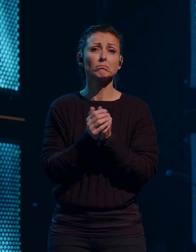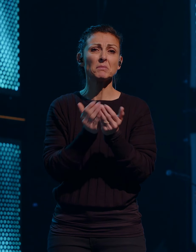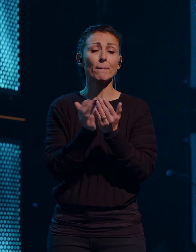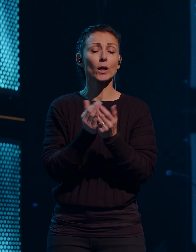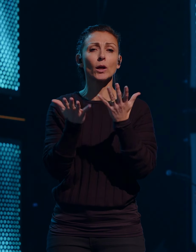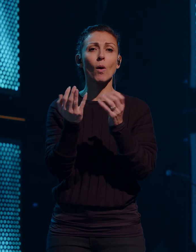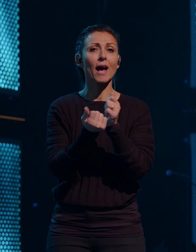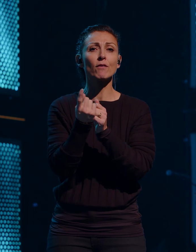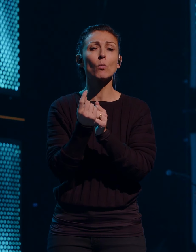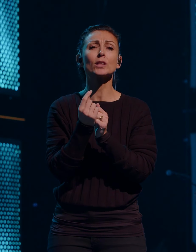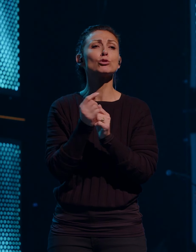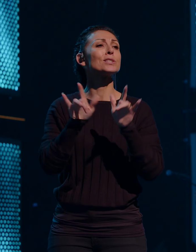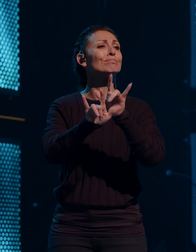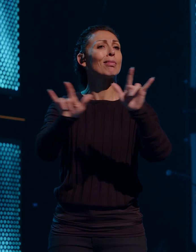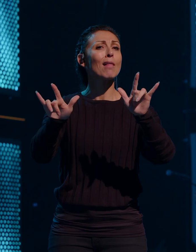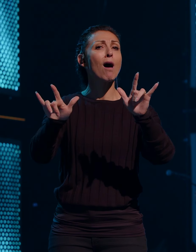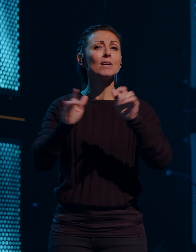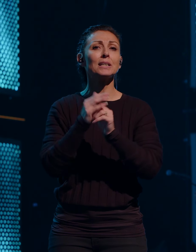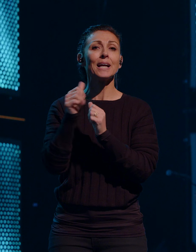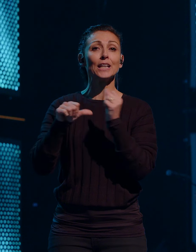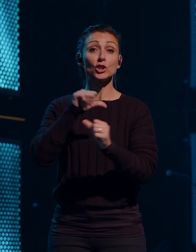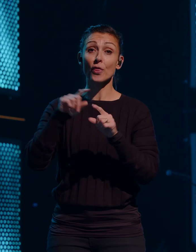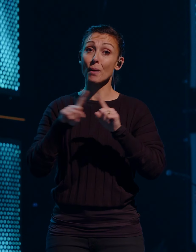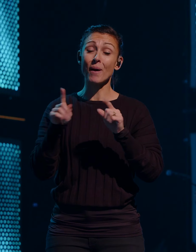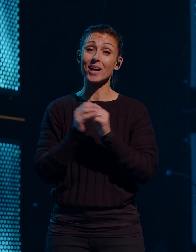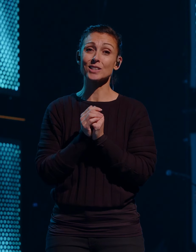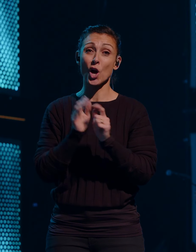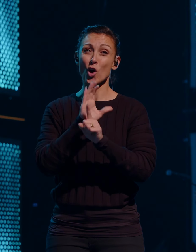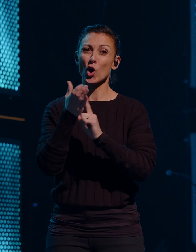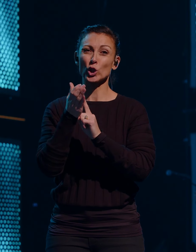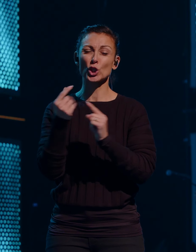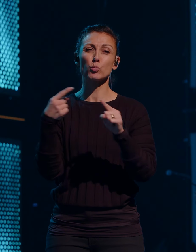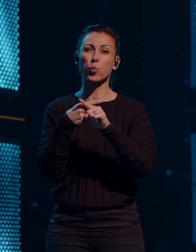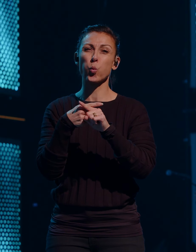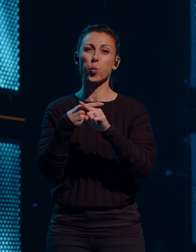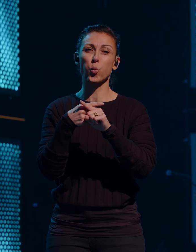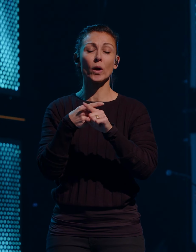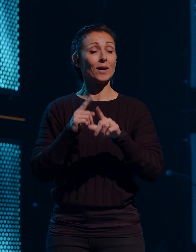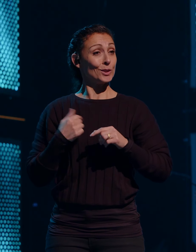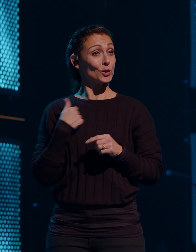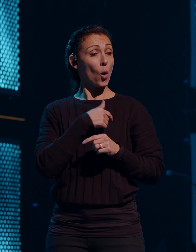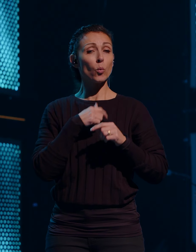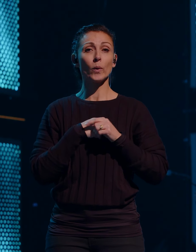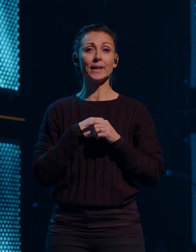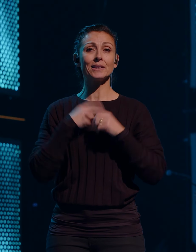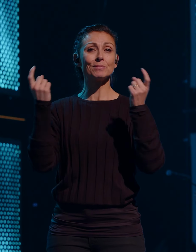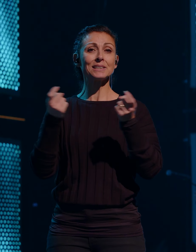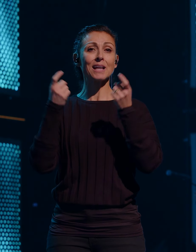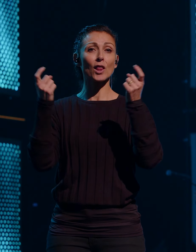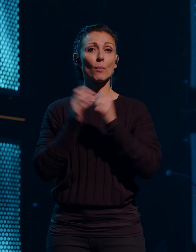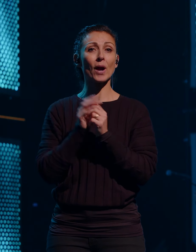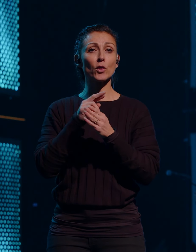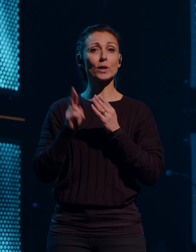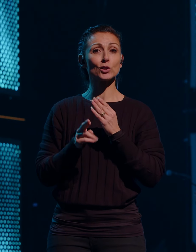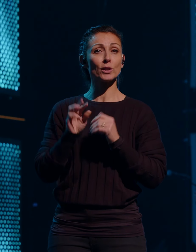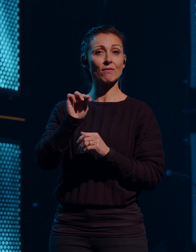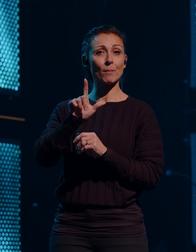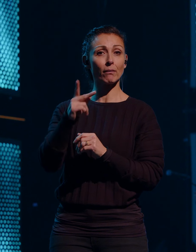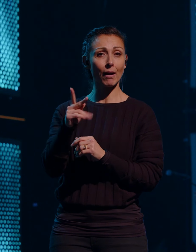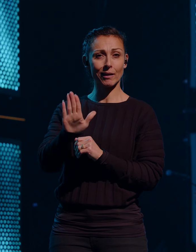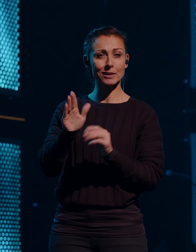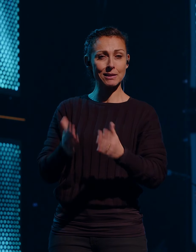an idea that clashed with culture. We celebrate the outcome of his life today, but we also have to keep in mind